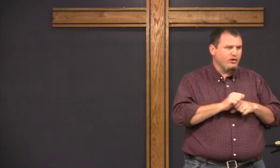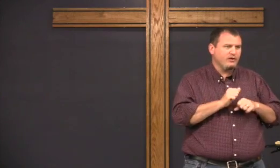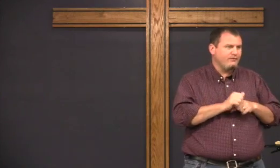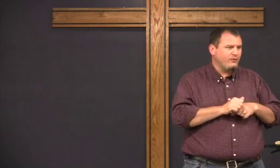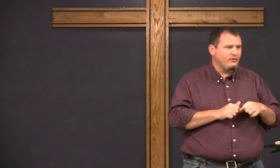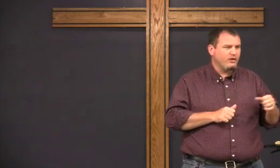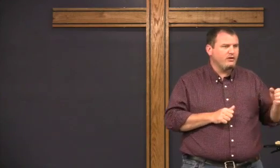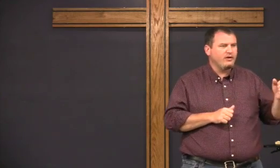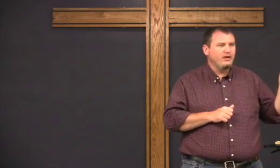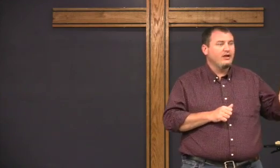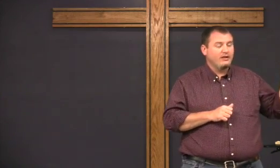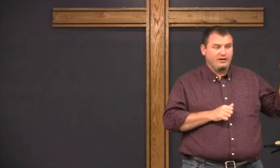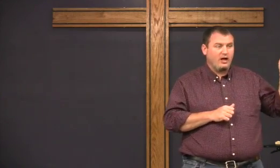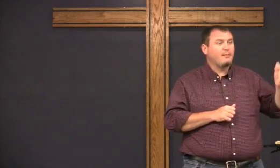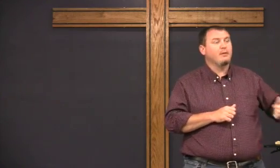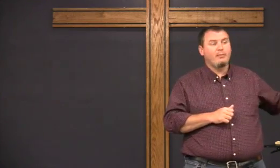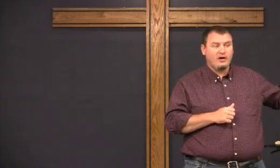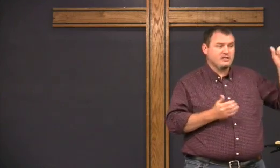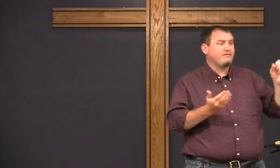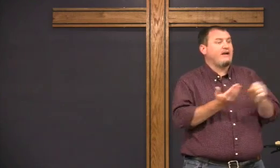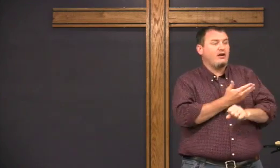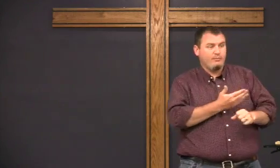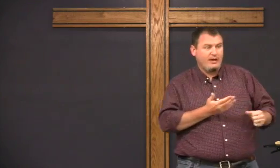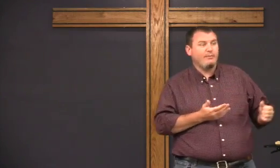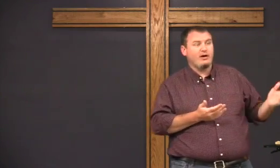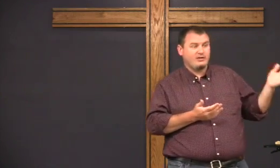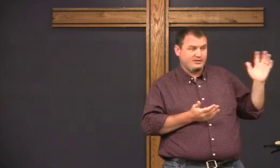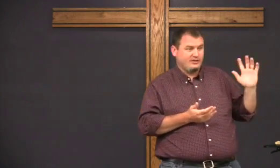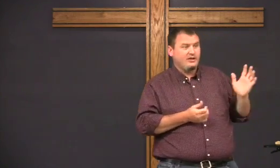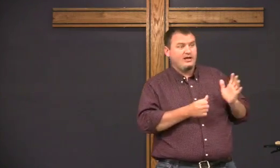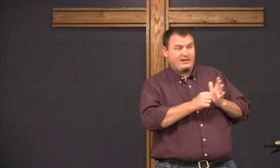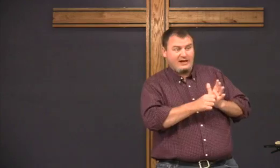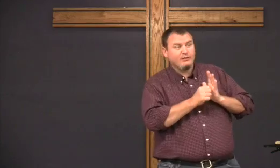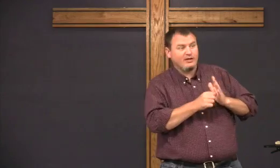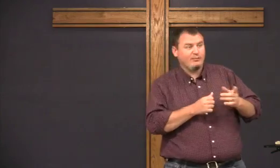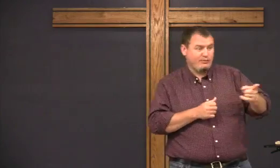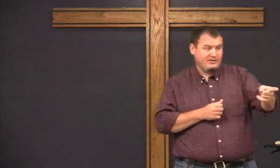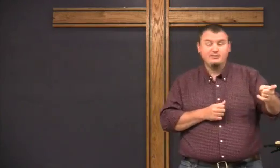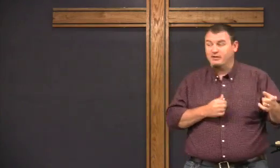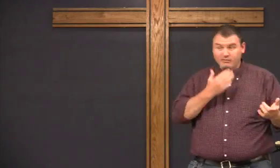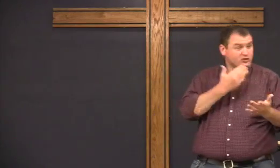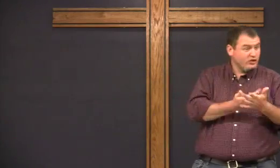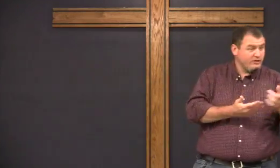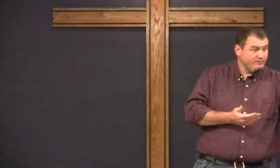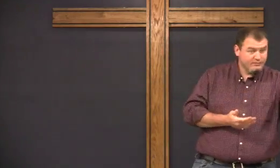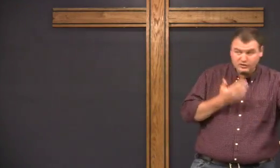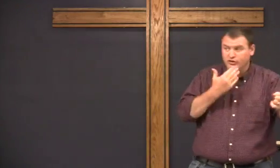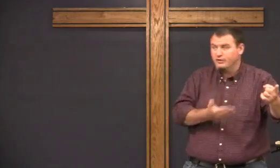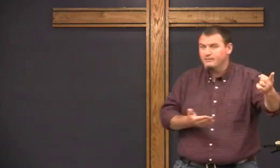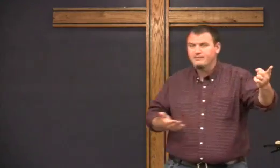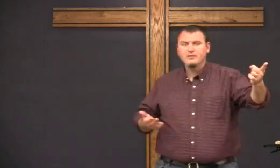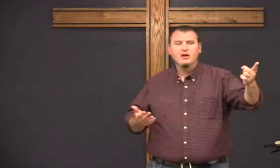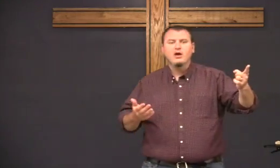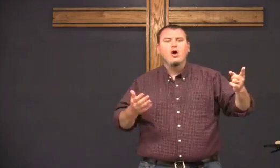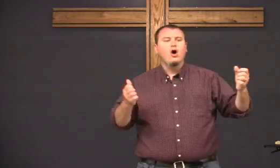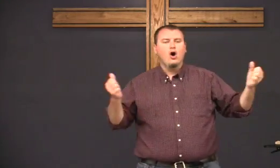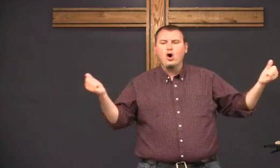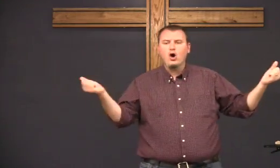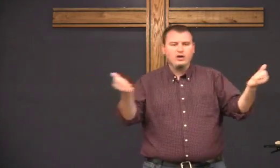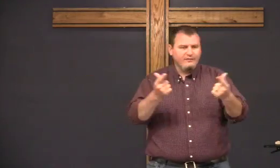working, folding laundry. The upper boss fired my boss, and that really impressed me. It's good. It's good. All of